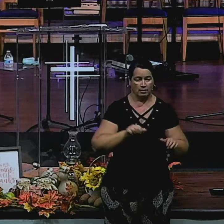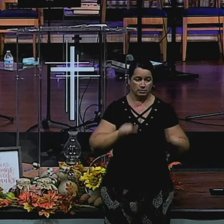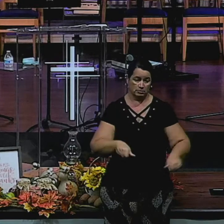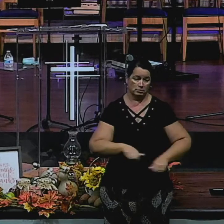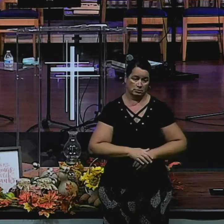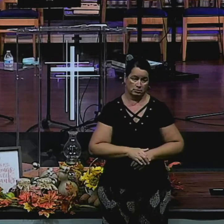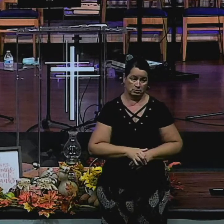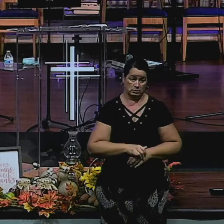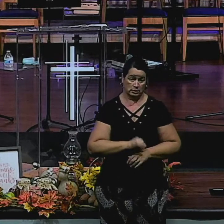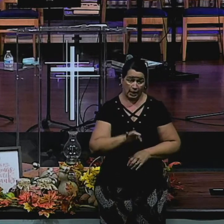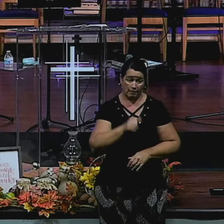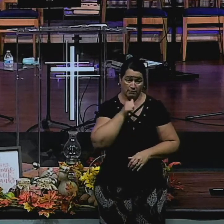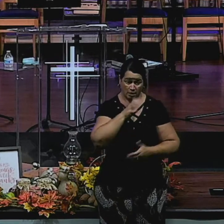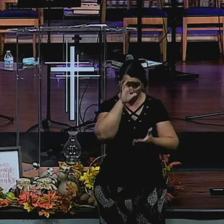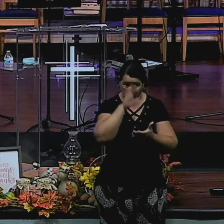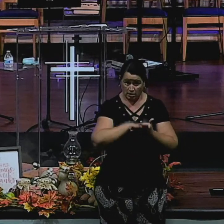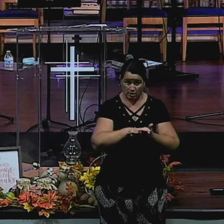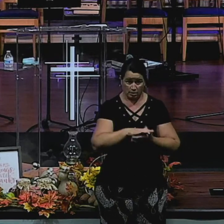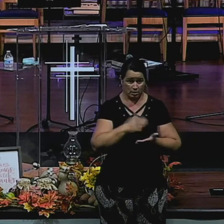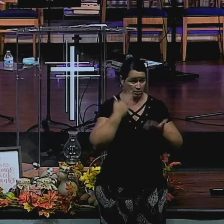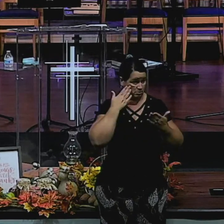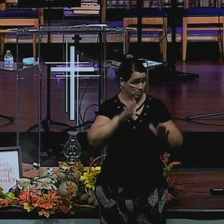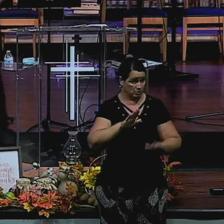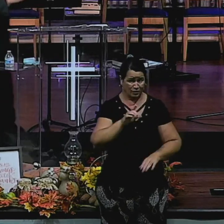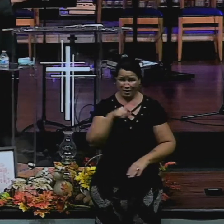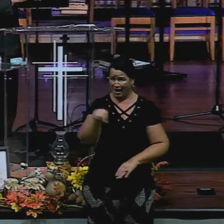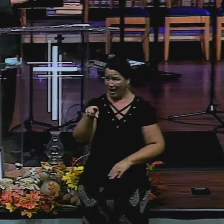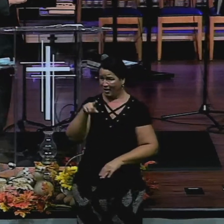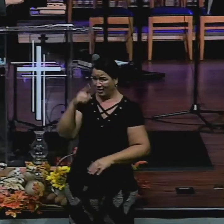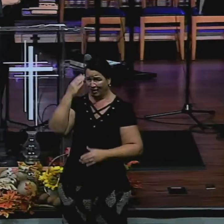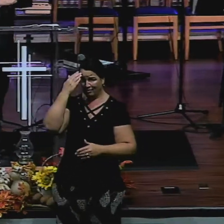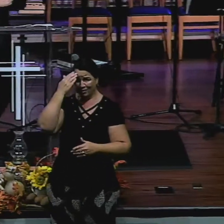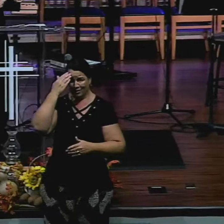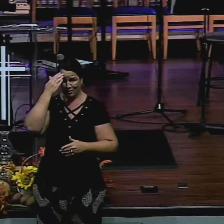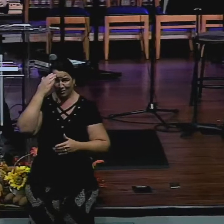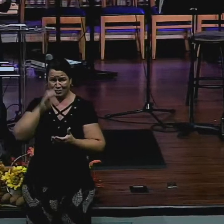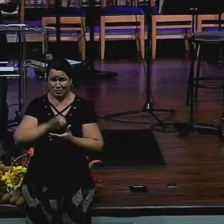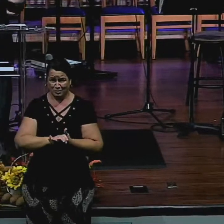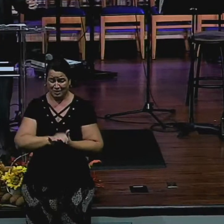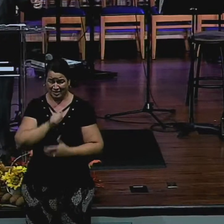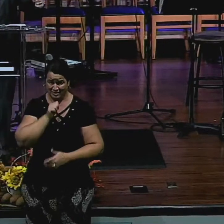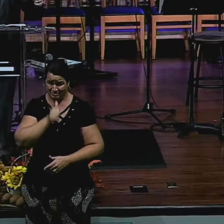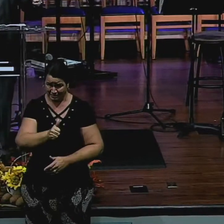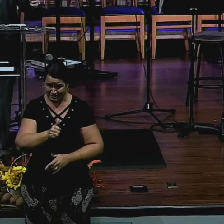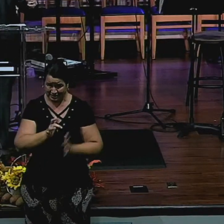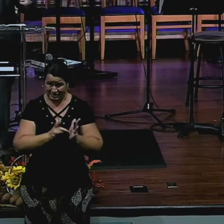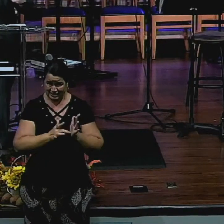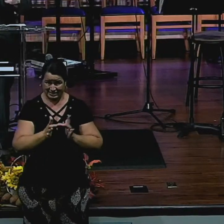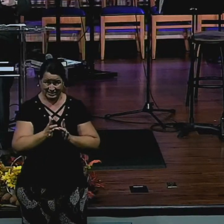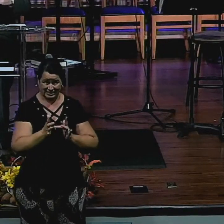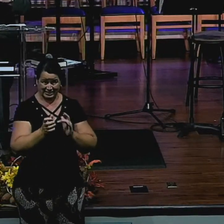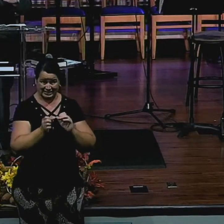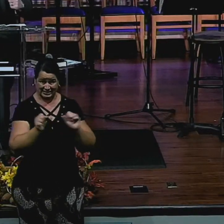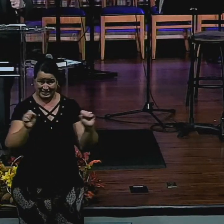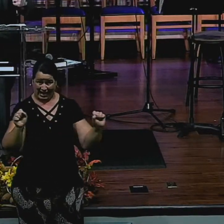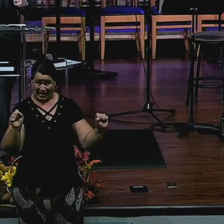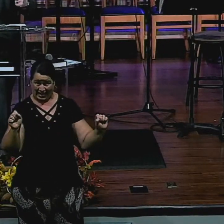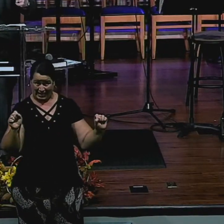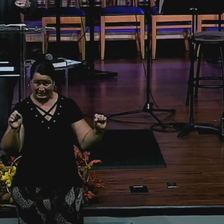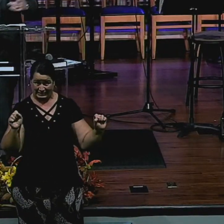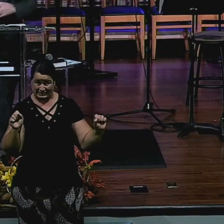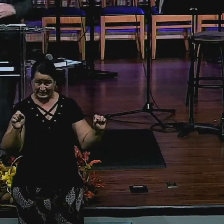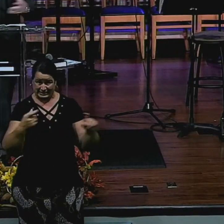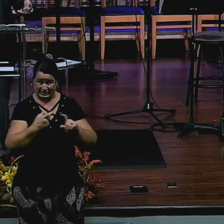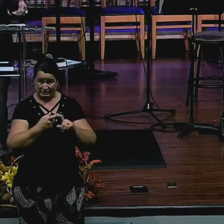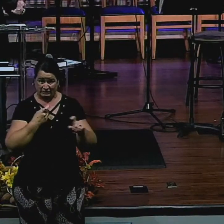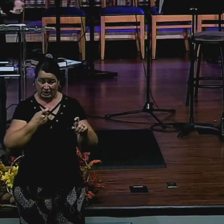cords if I didn't believe it. In fact, I don't know how those who don't believe Jesus saves, as Clyde would like to say, from the guttermost to the